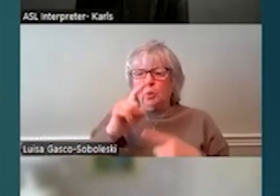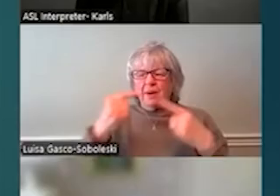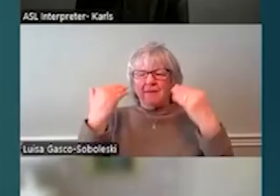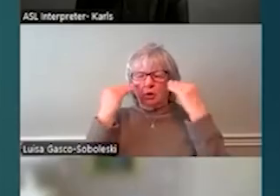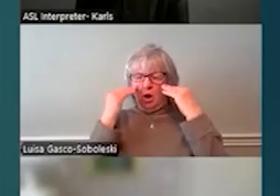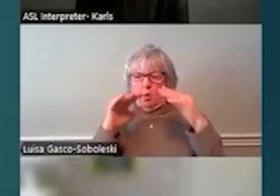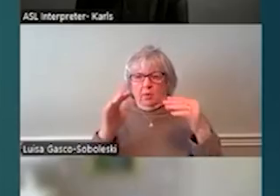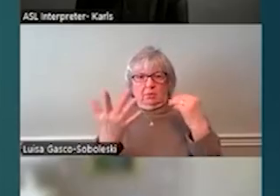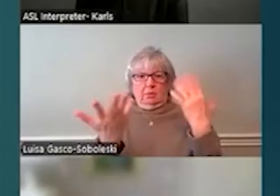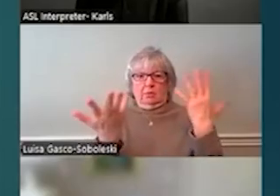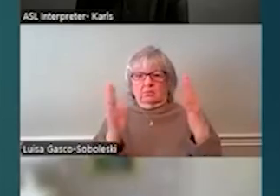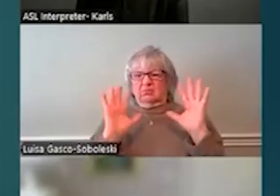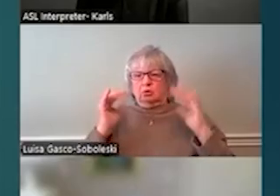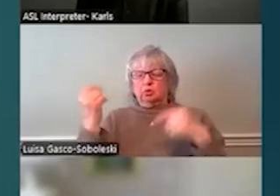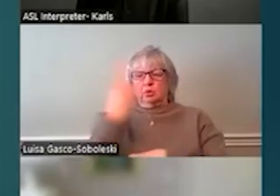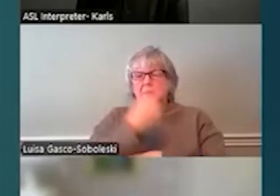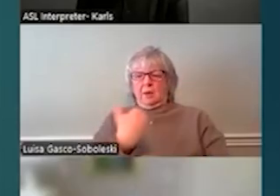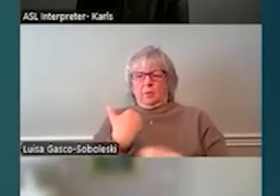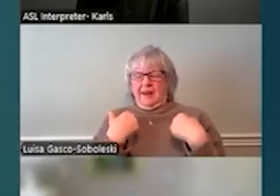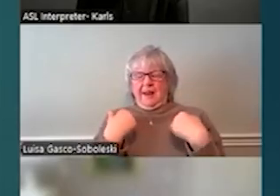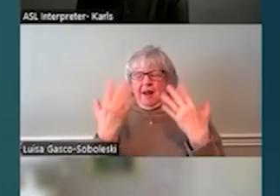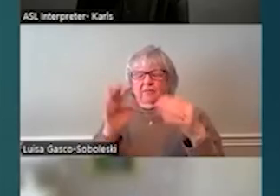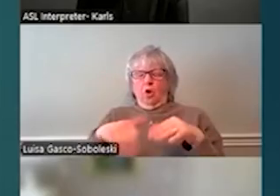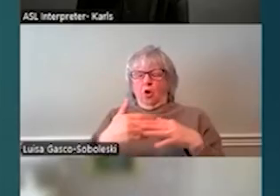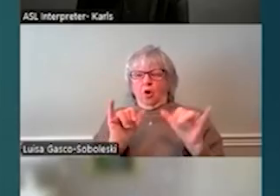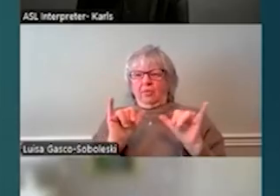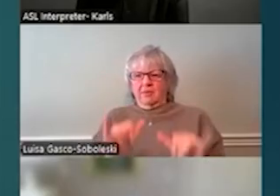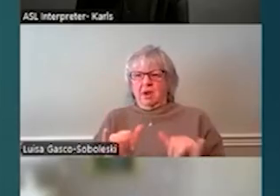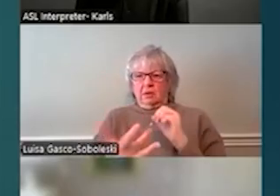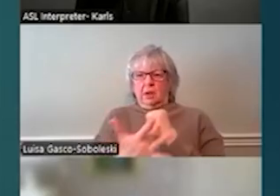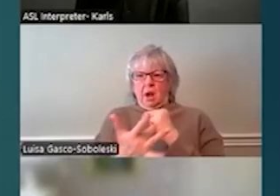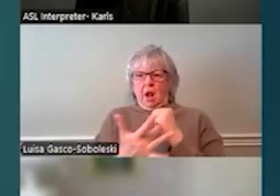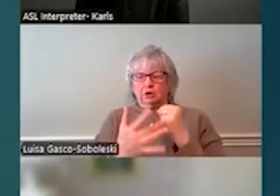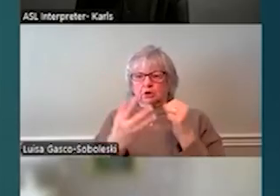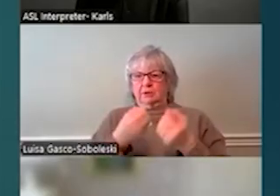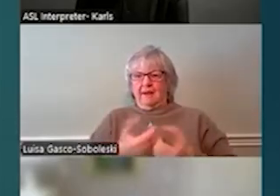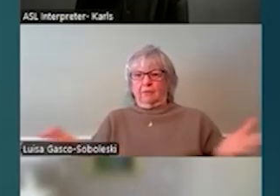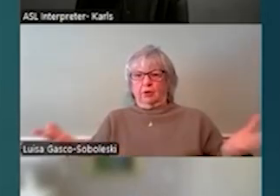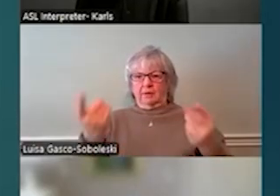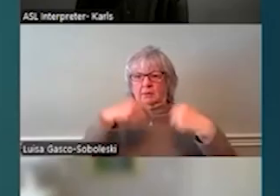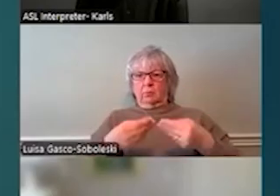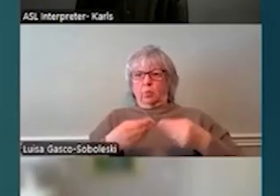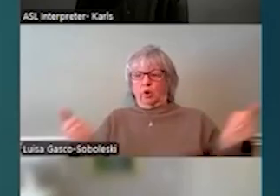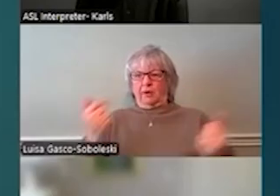If you're talking in front of a window, you're not able to see very clearly with the sun shining through. So today we